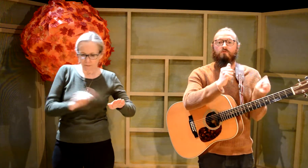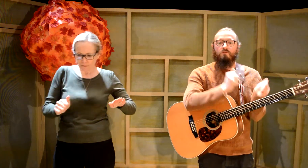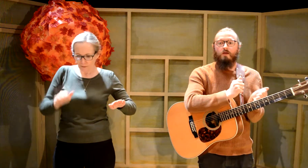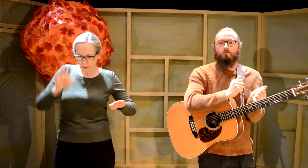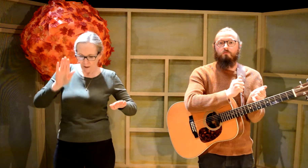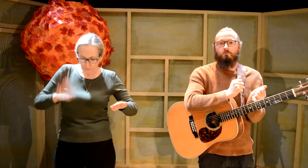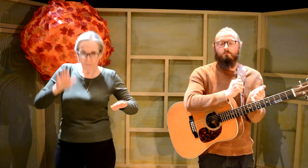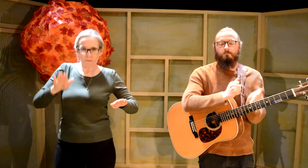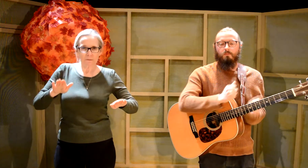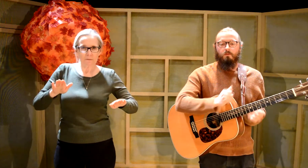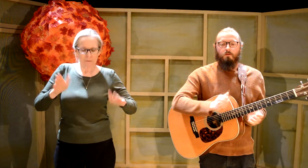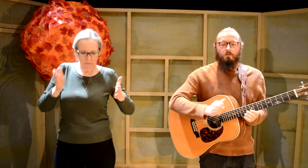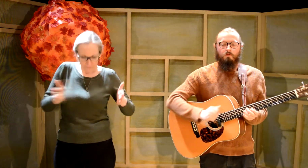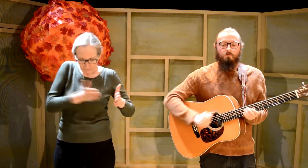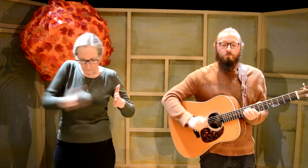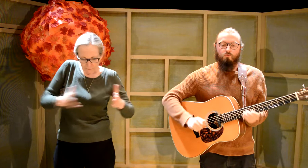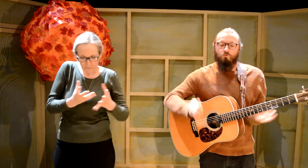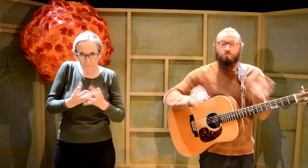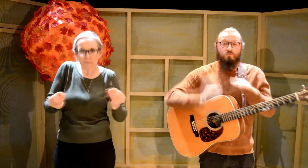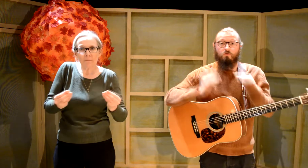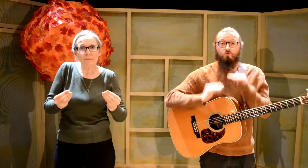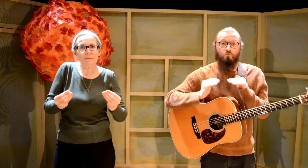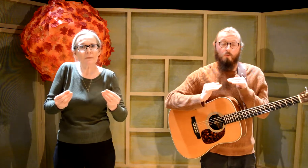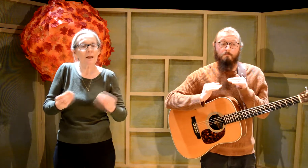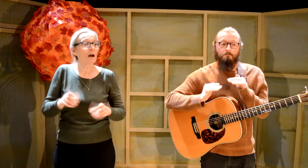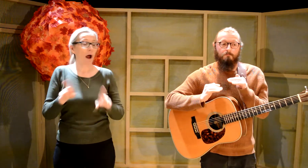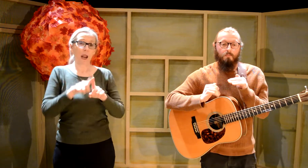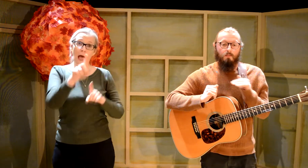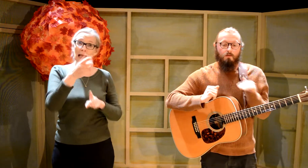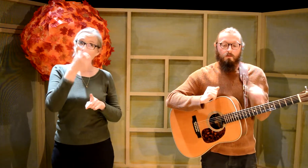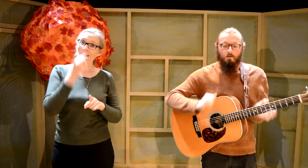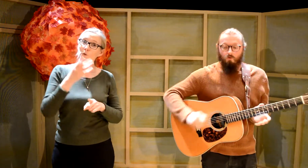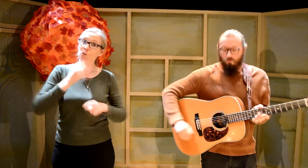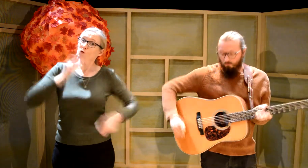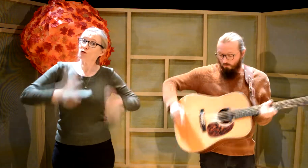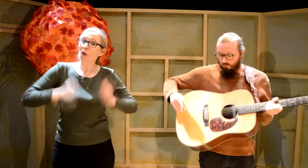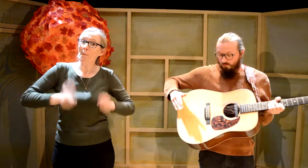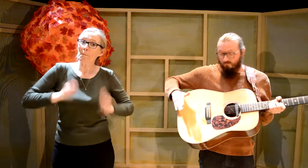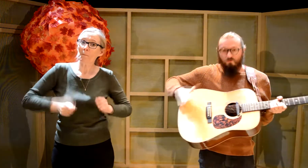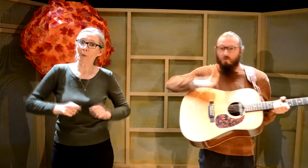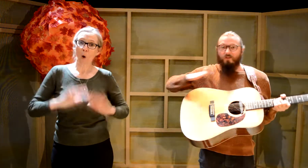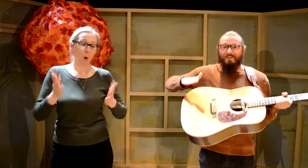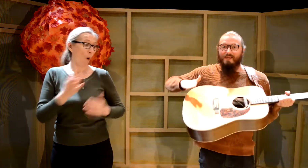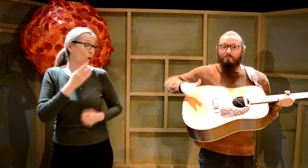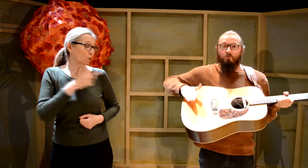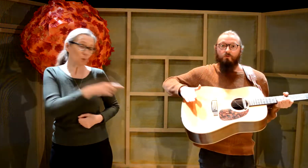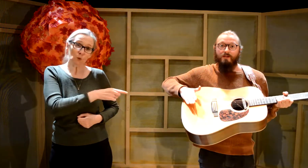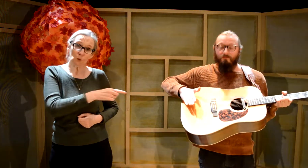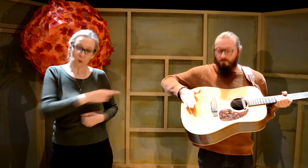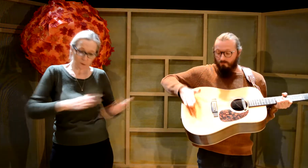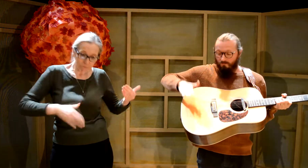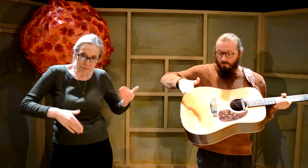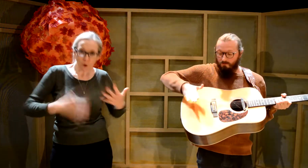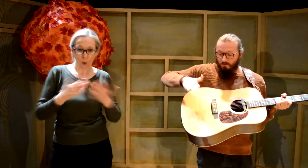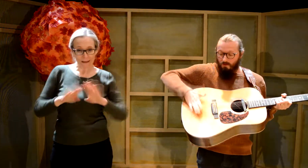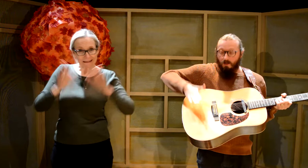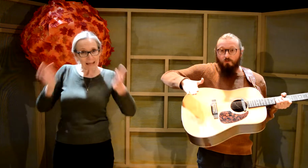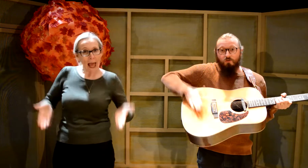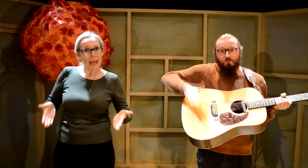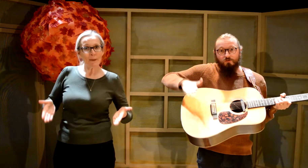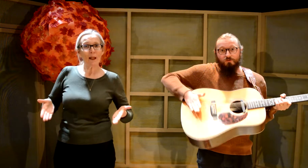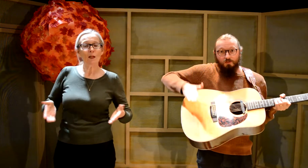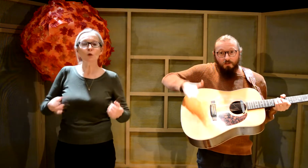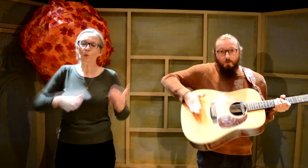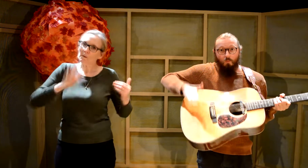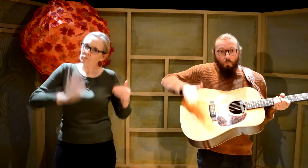different sounds. So you could do this on a drum, or you can do it on a table or anything you can find, and you